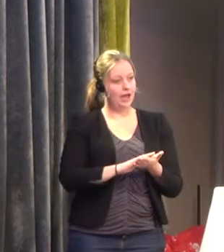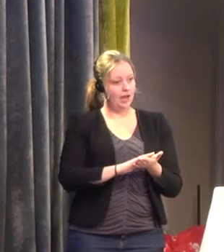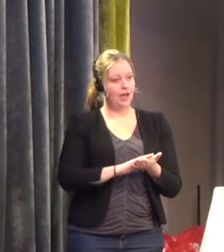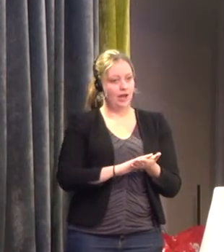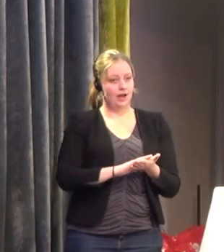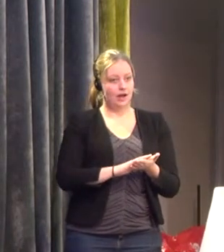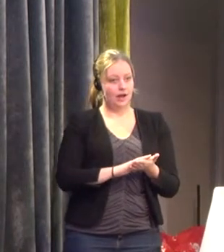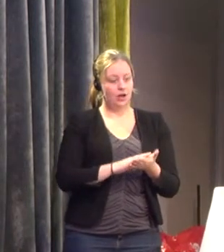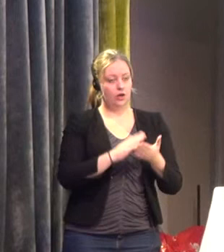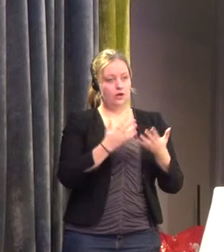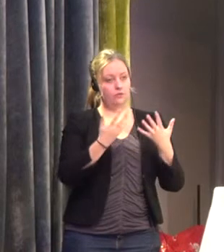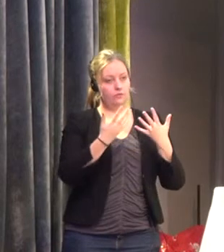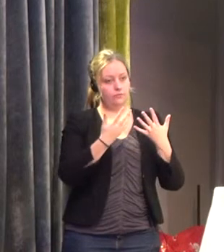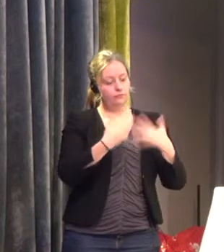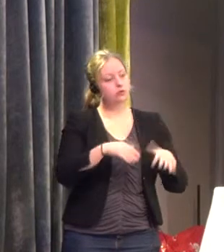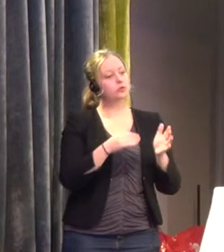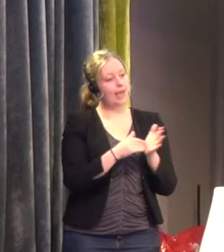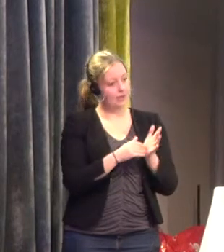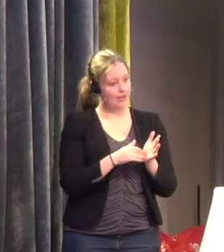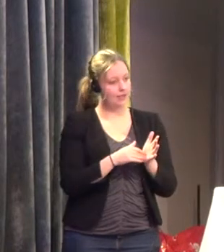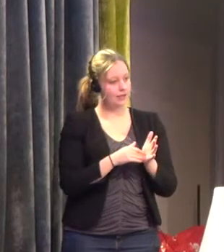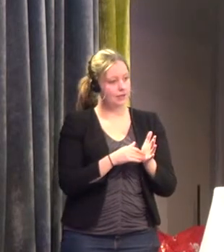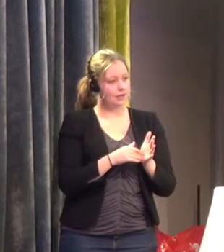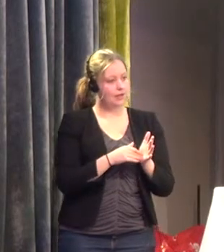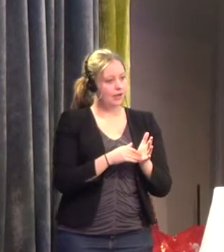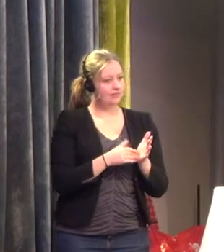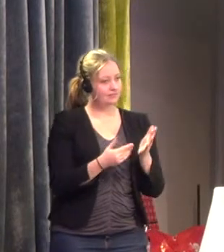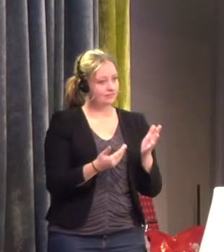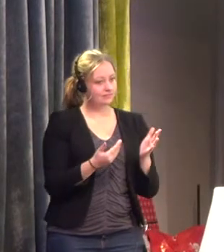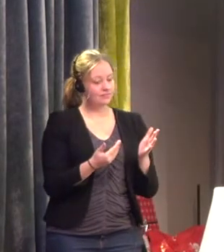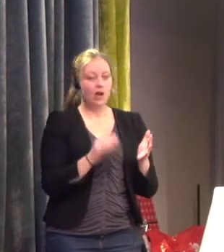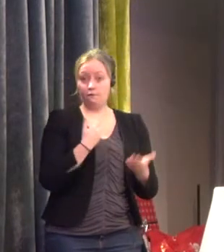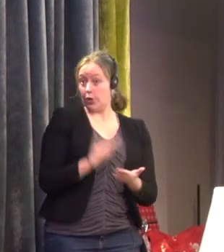hospital, what it was like to have an intellectual disability and not to have been